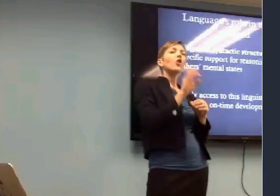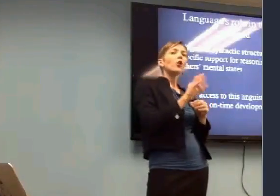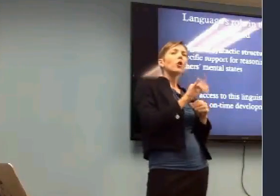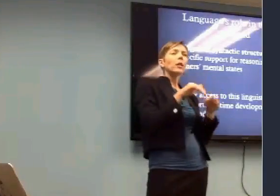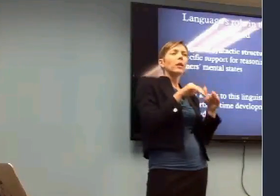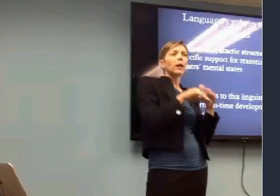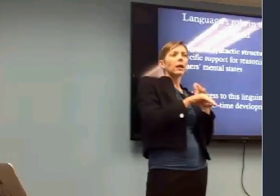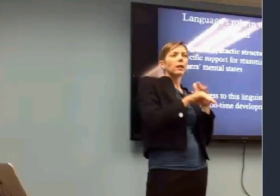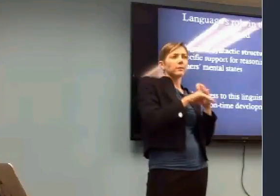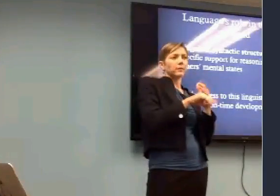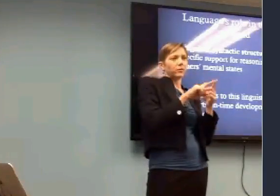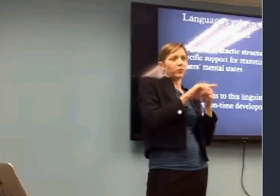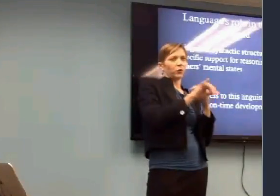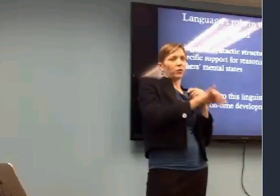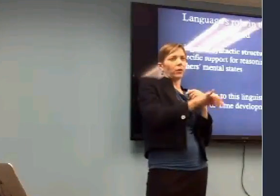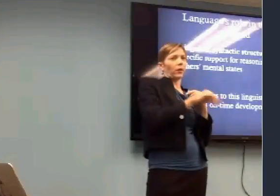And importantly, that